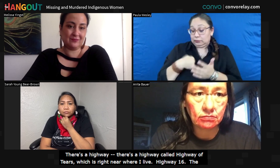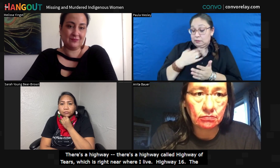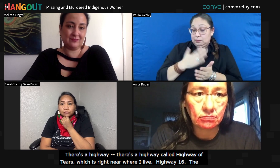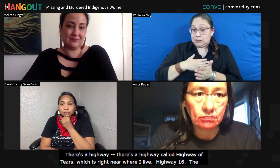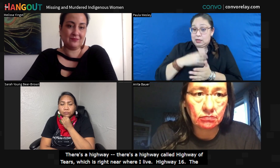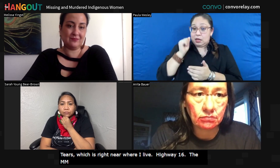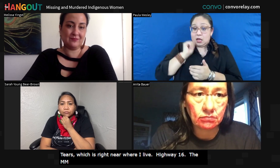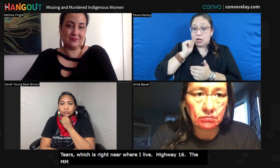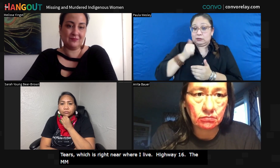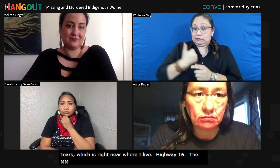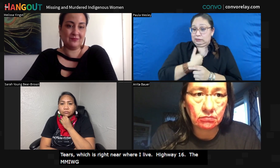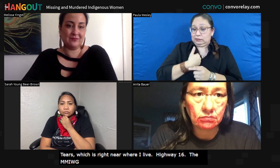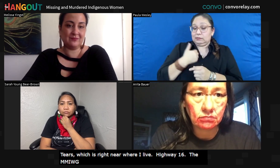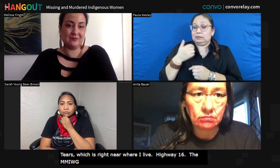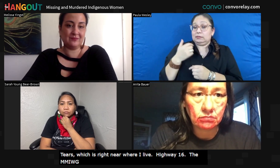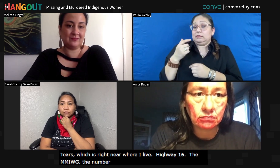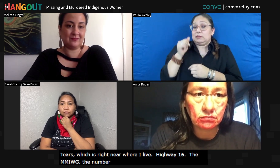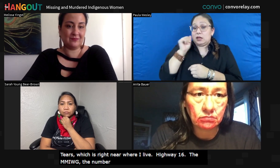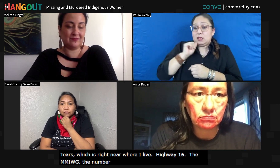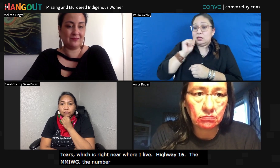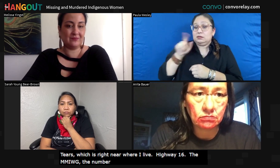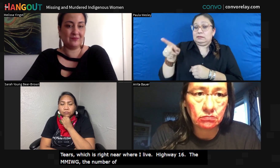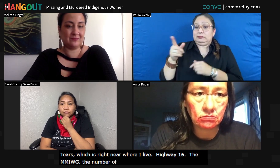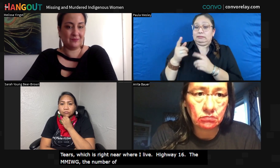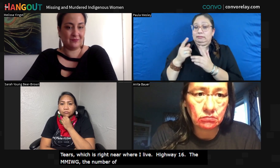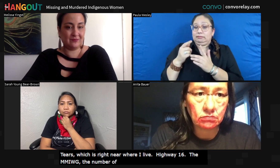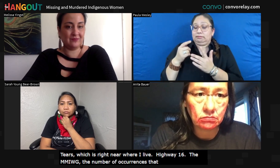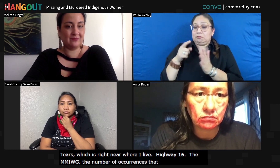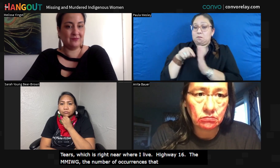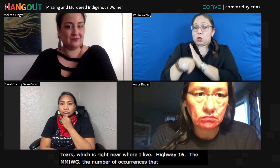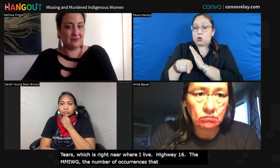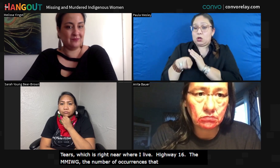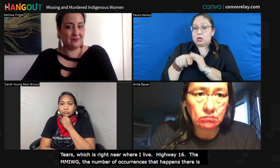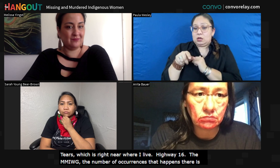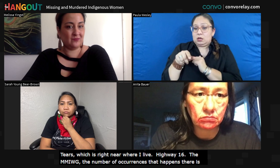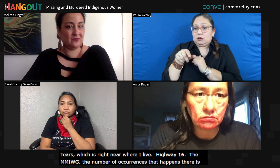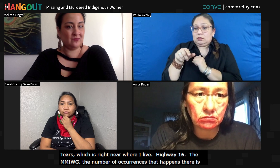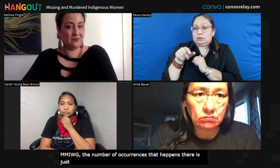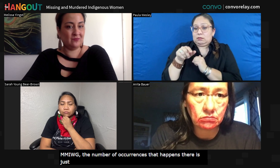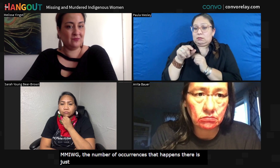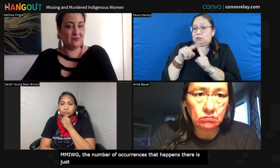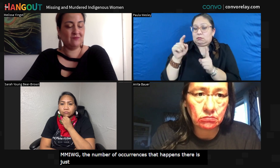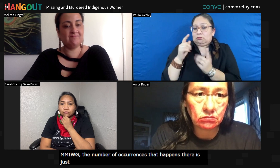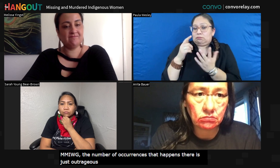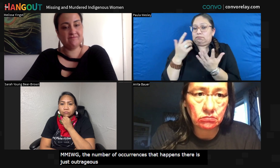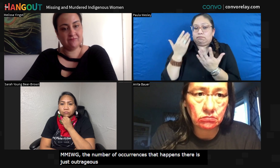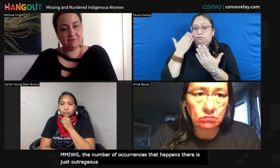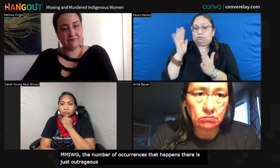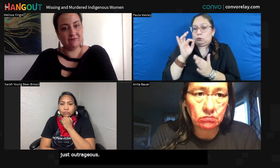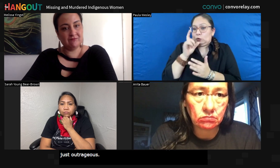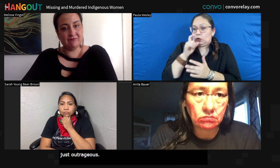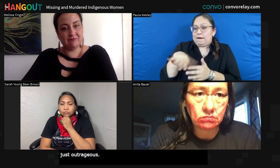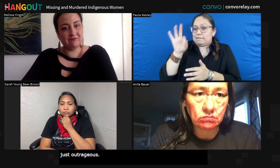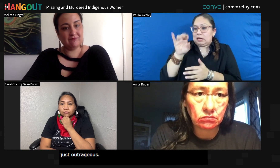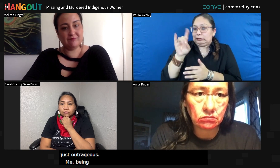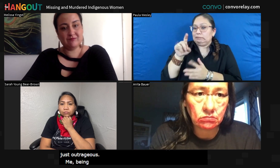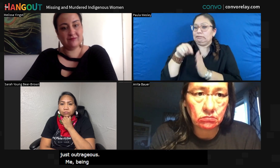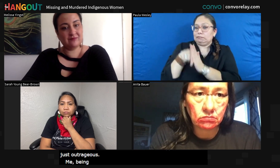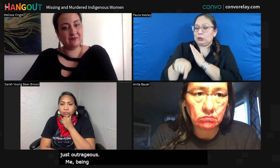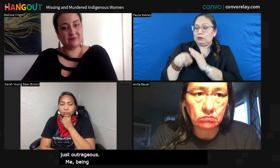happens there is just outrageous. Me being an aunt myself, or my aunt was murdered. We don't know who